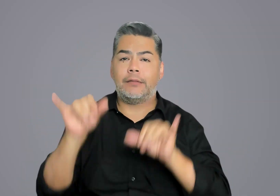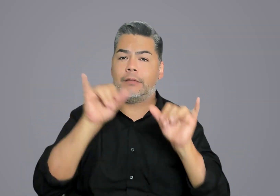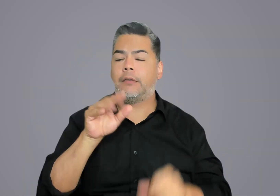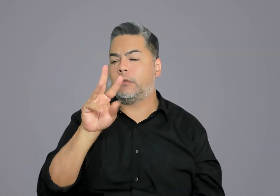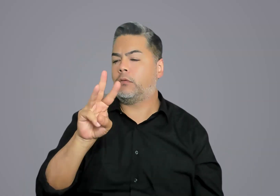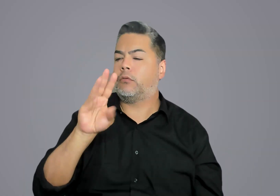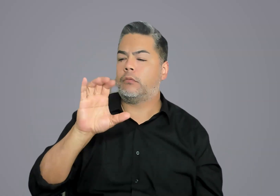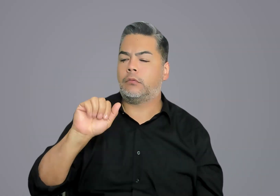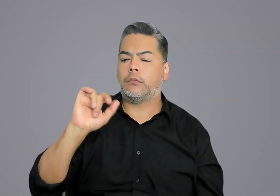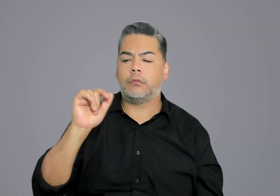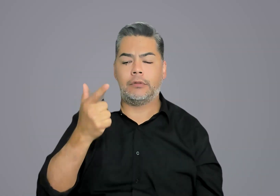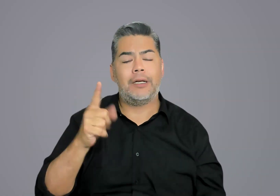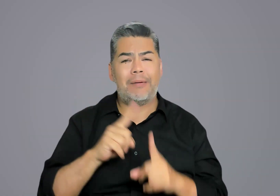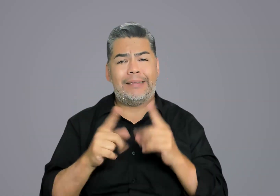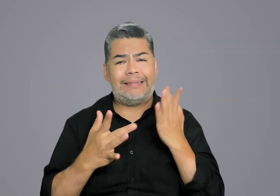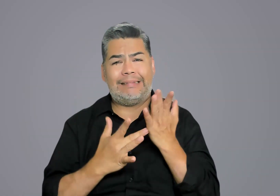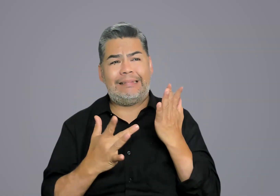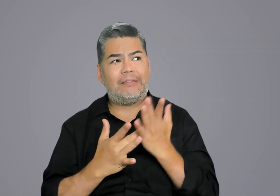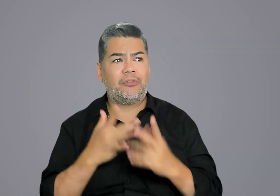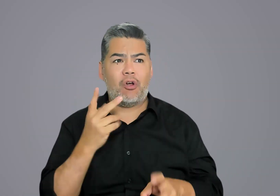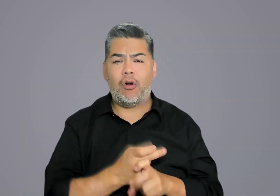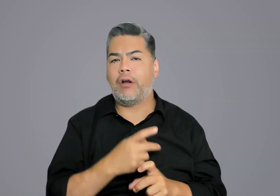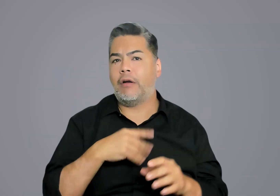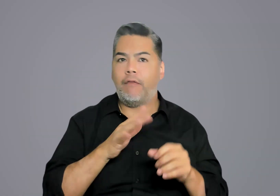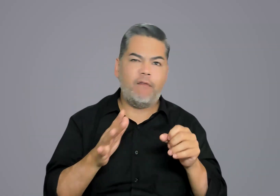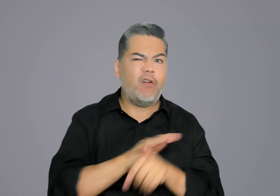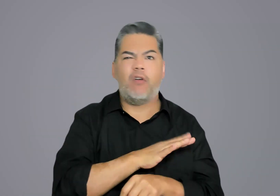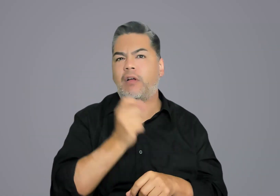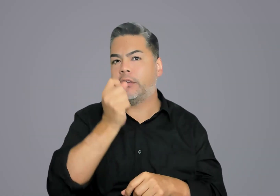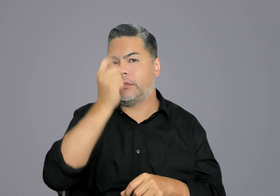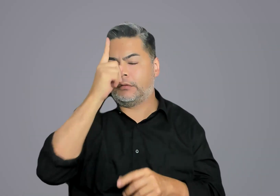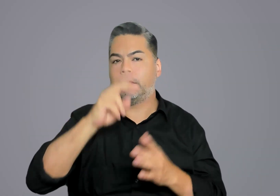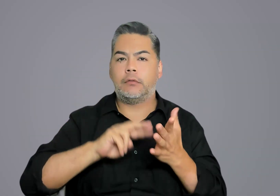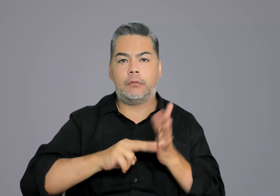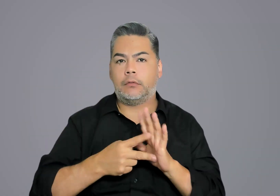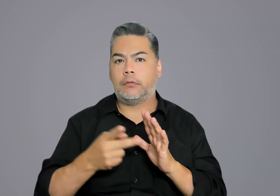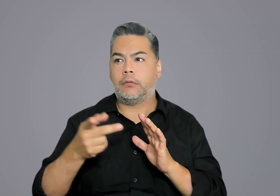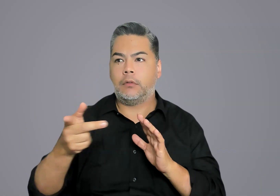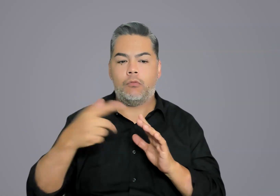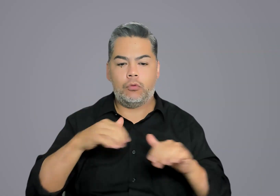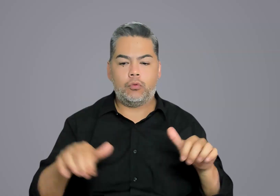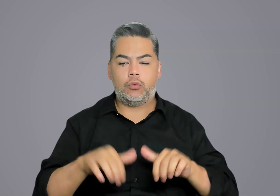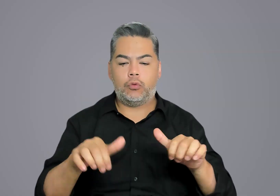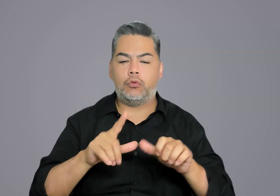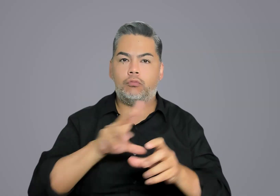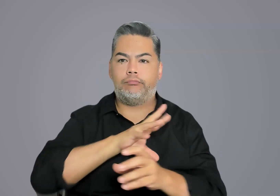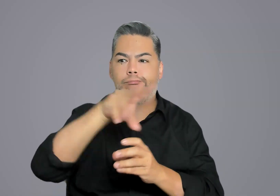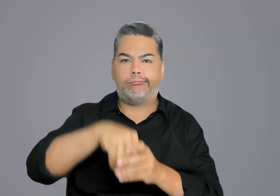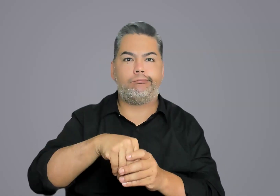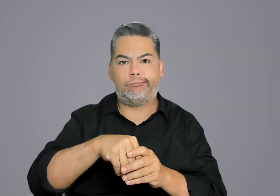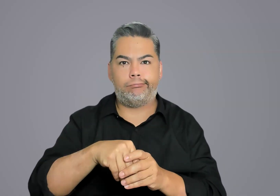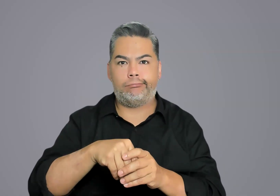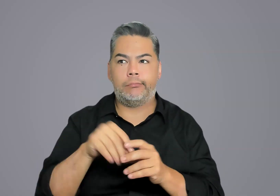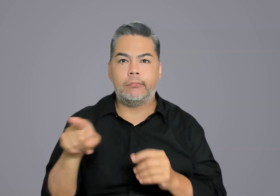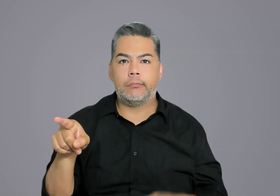but they're so technical, it feels hard to fully understand what they mean and what to actually do to implement them.